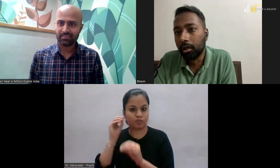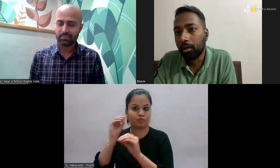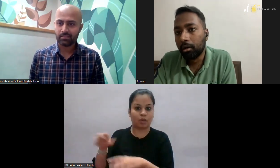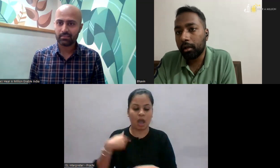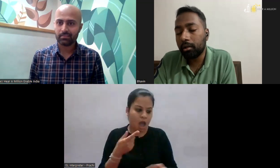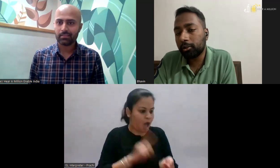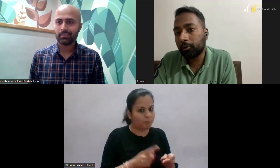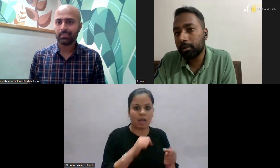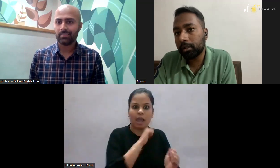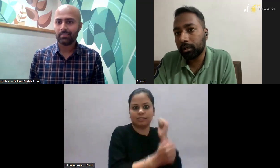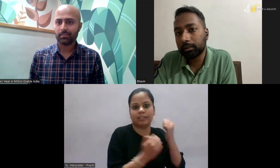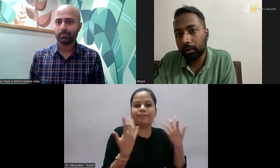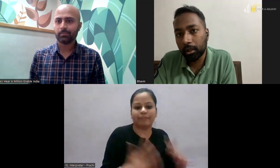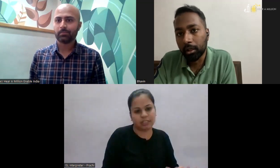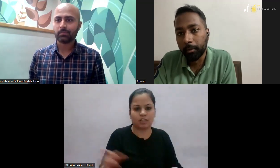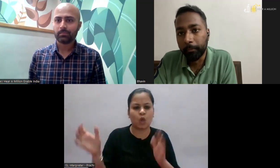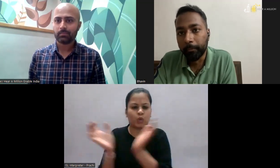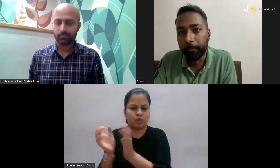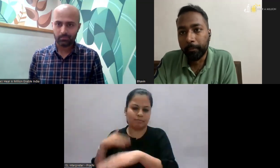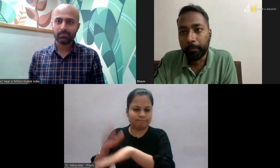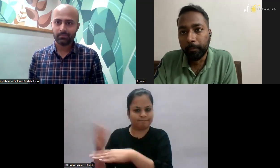accident in insurance industry,